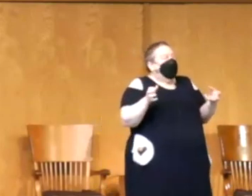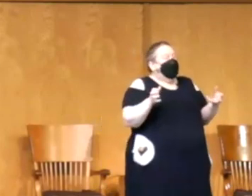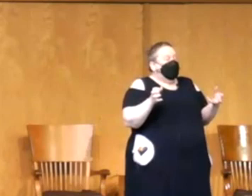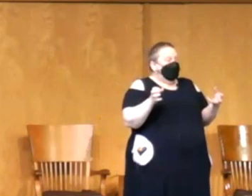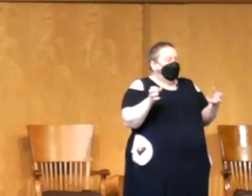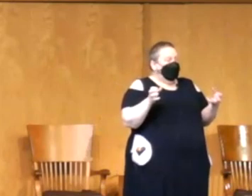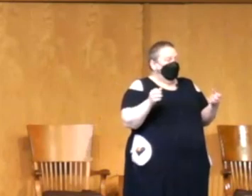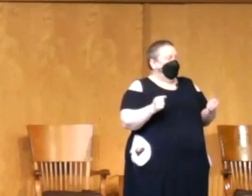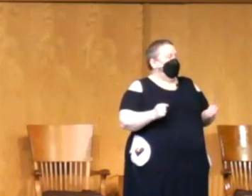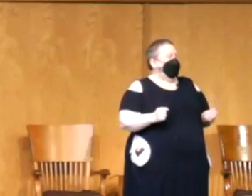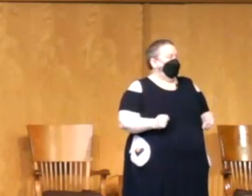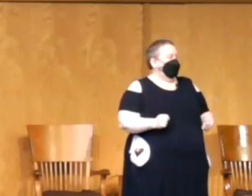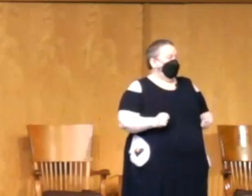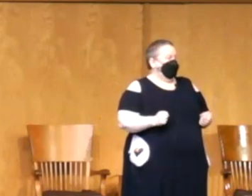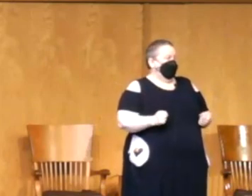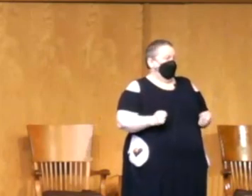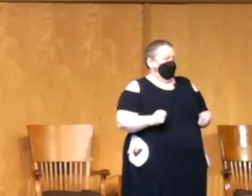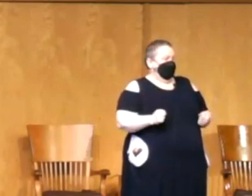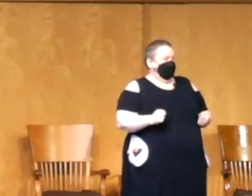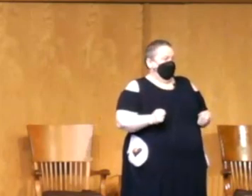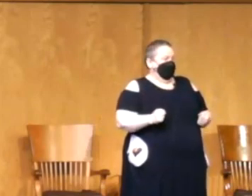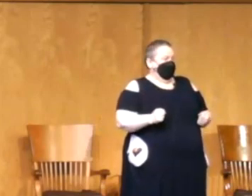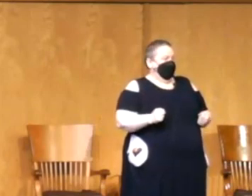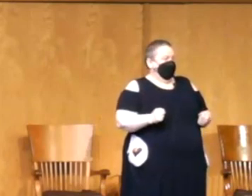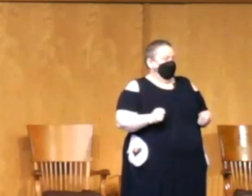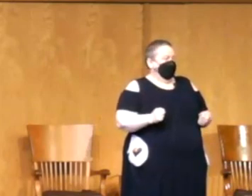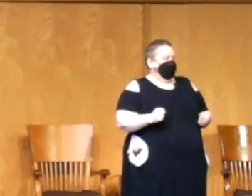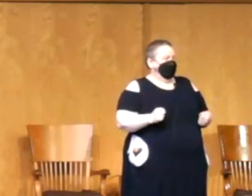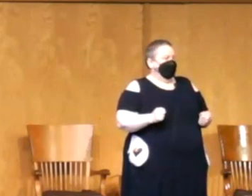would be lethal to us.